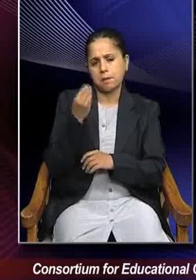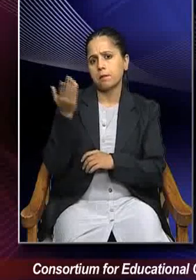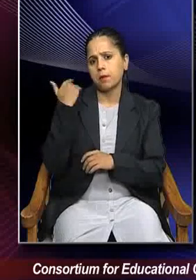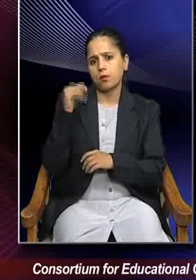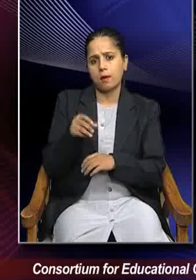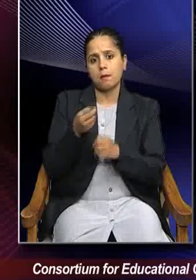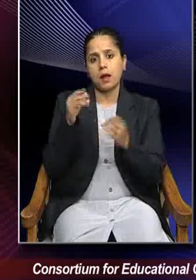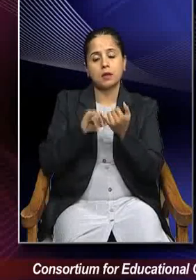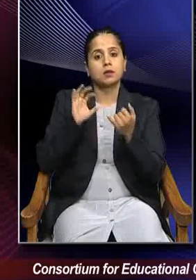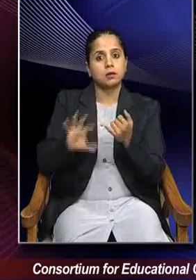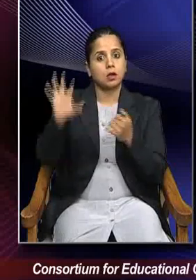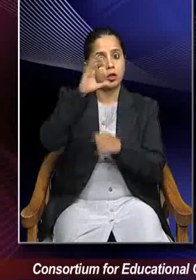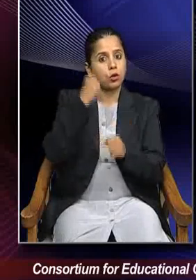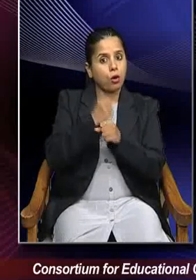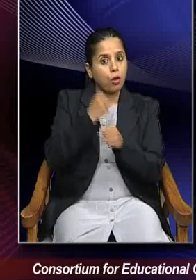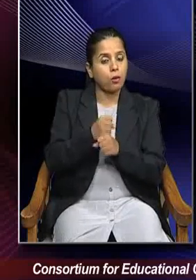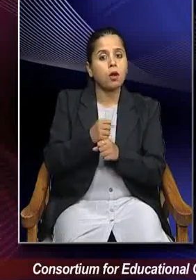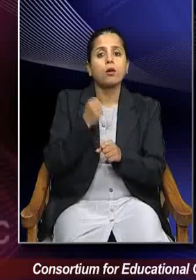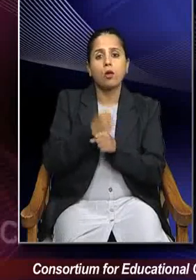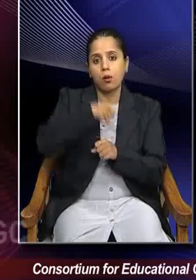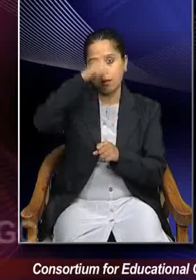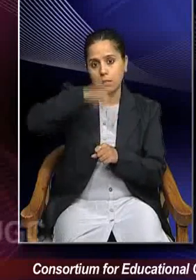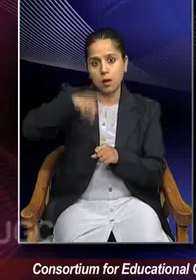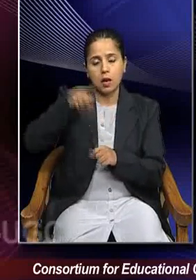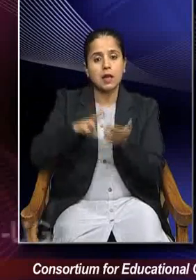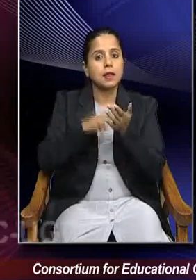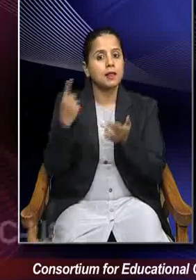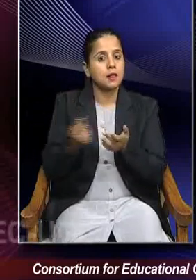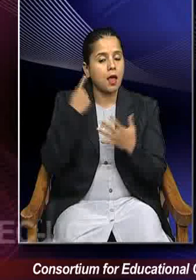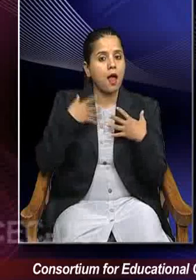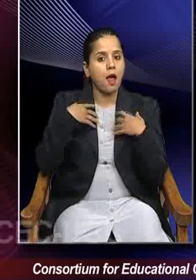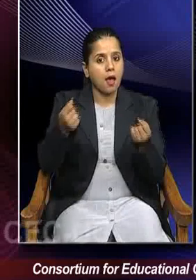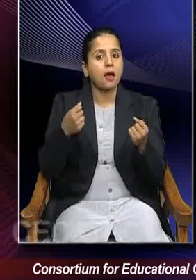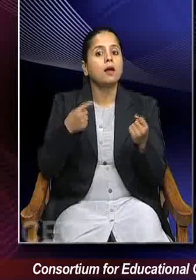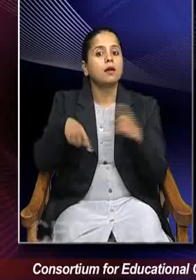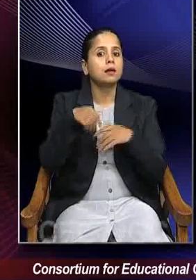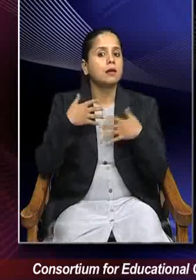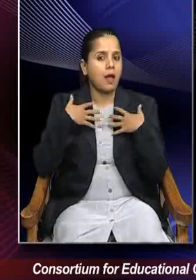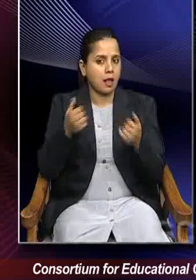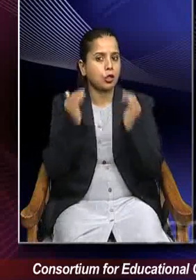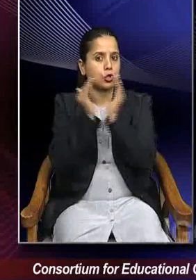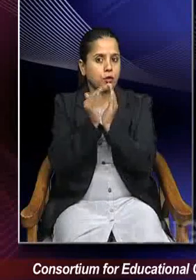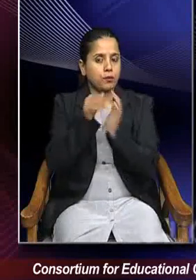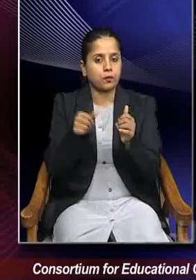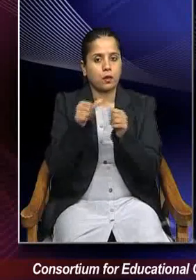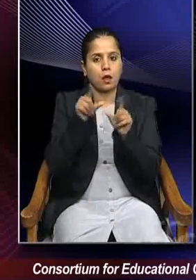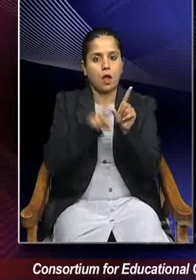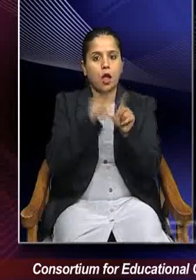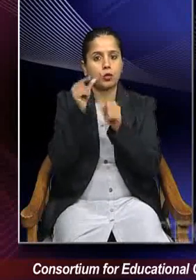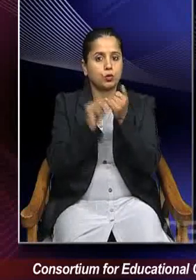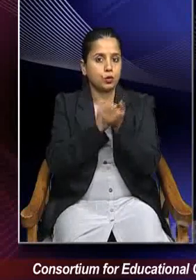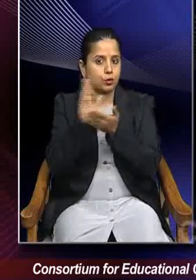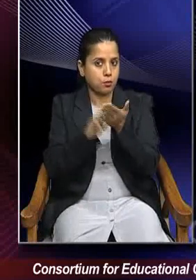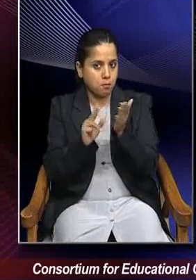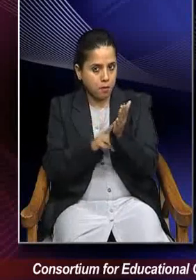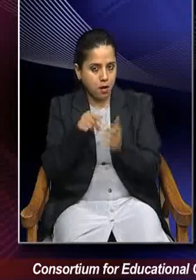many state governments and Government of India has come up with this national health insurance program called Ayushman Bharat, which